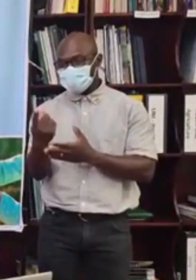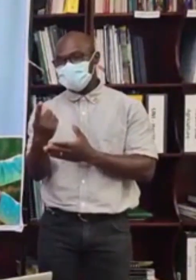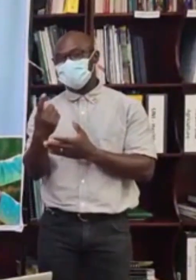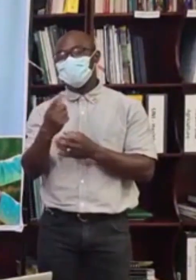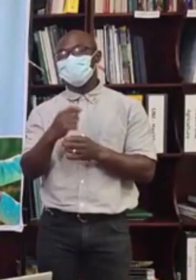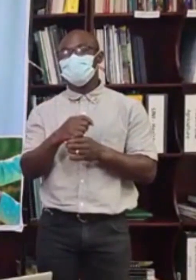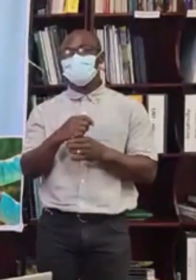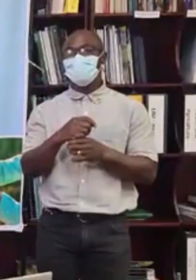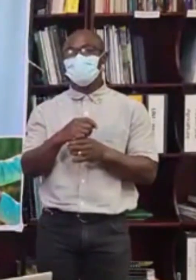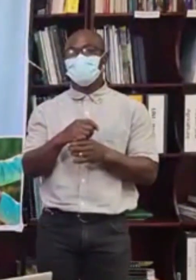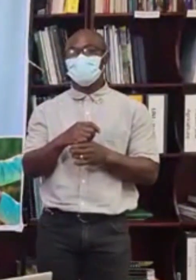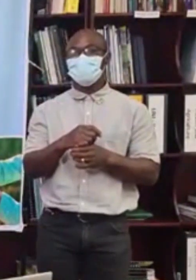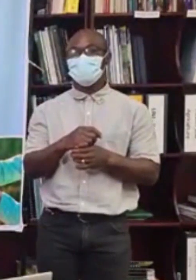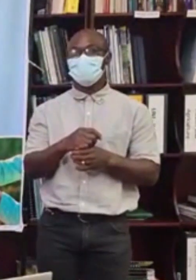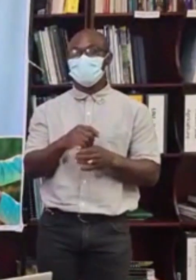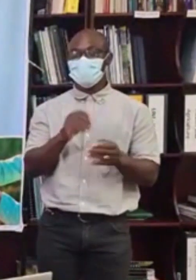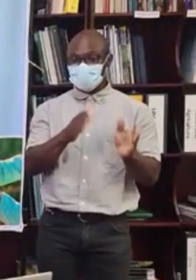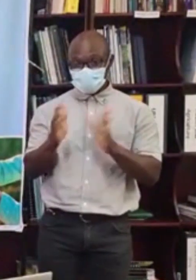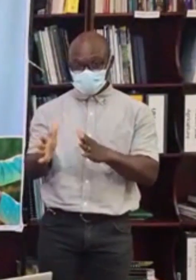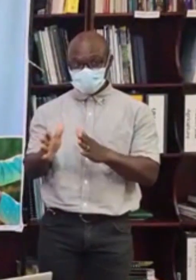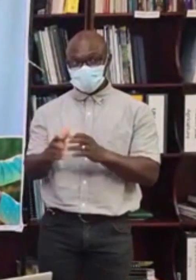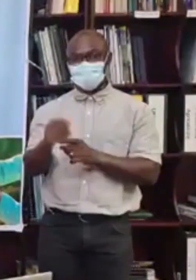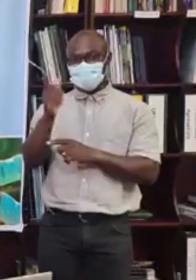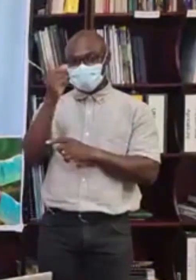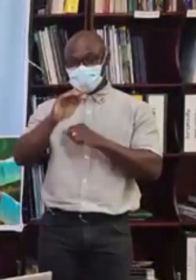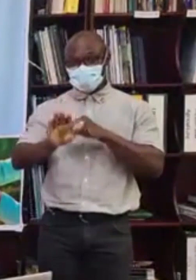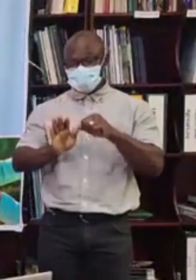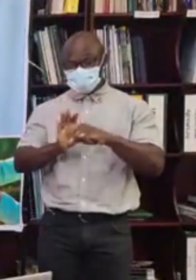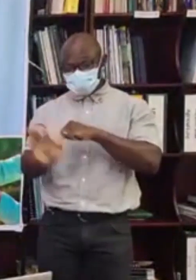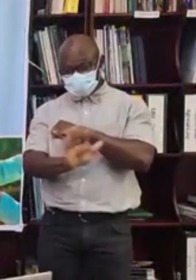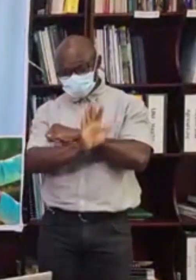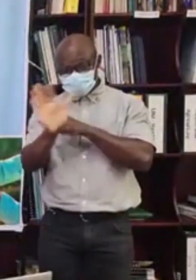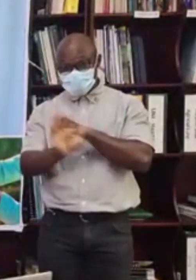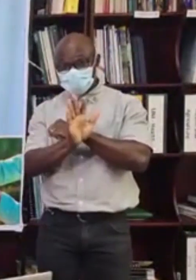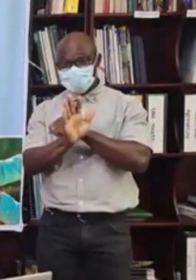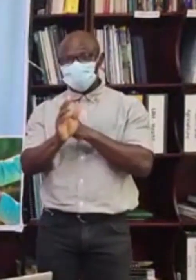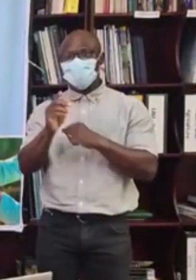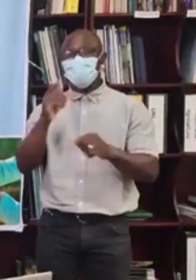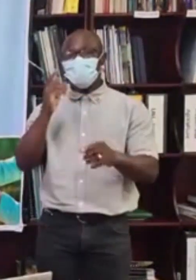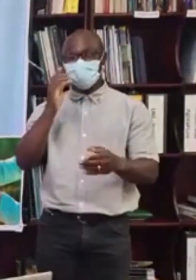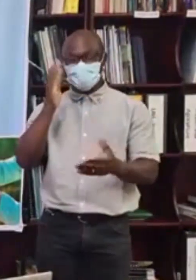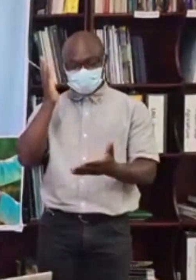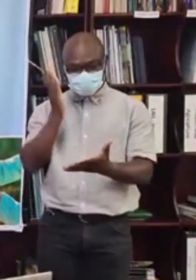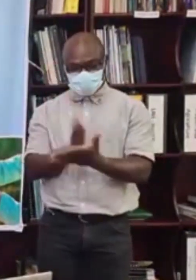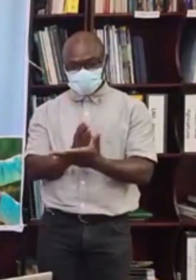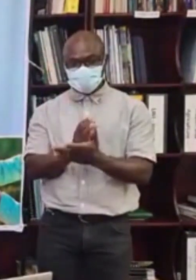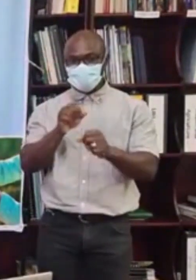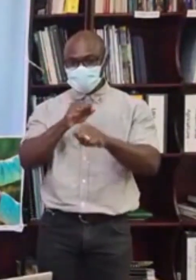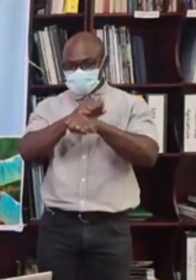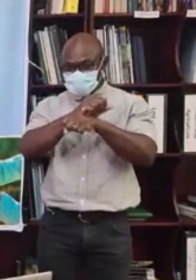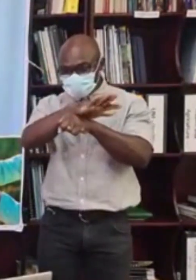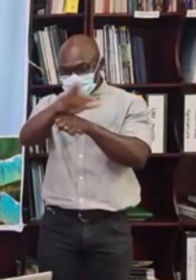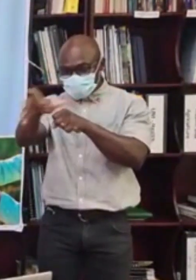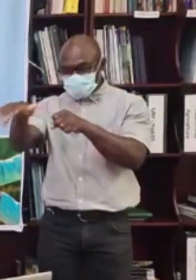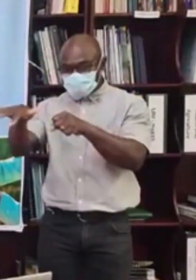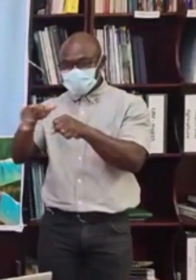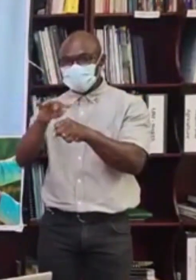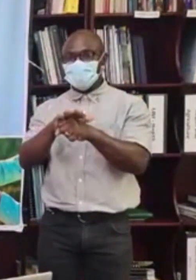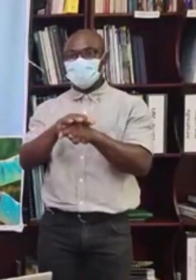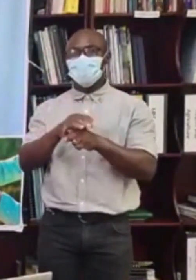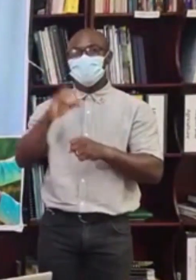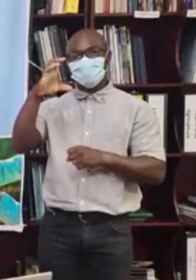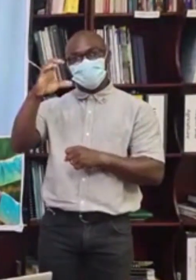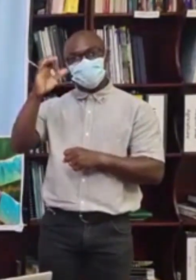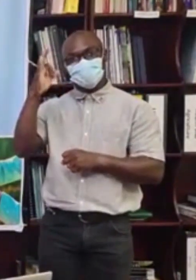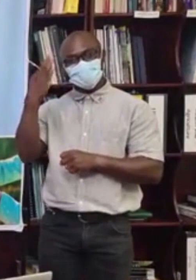in place in the interest of mitigating the spread of the virus and to keep us all safe,